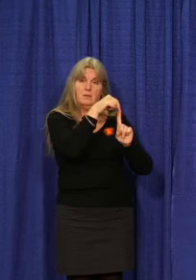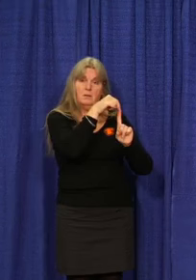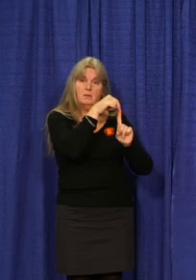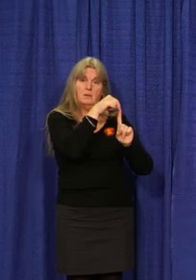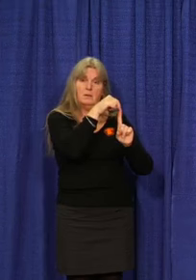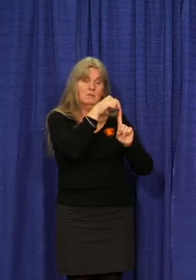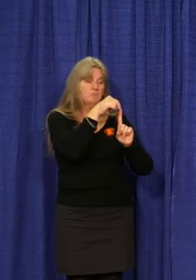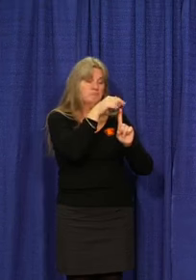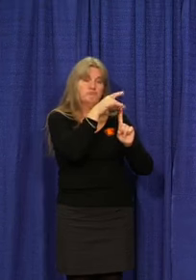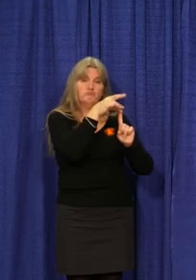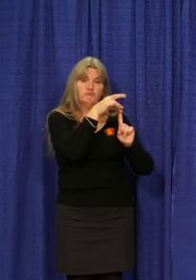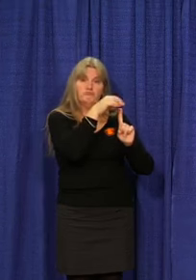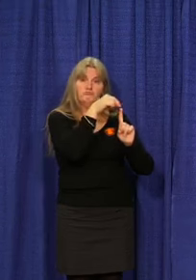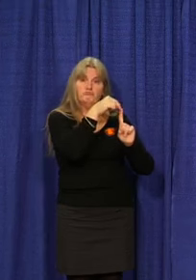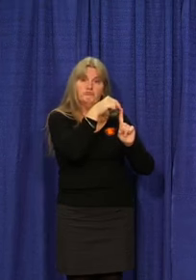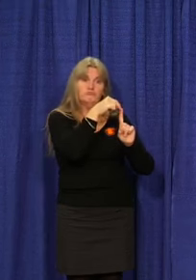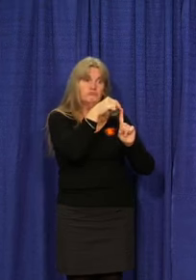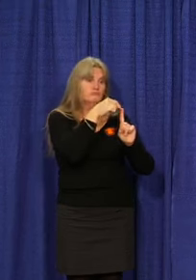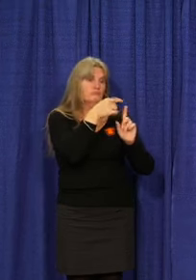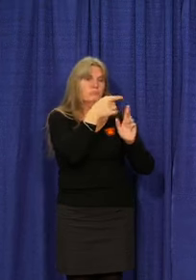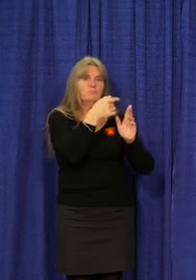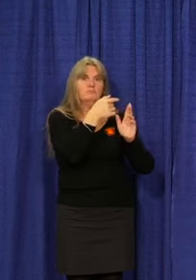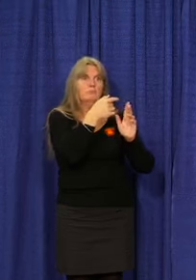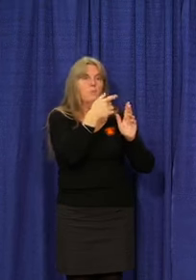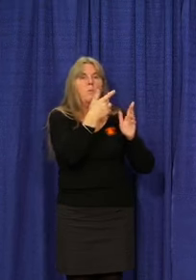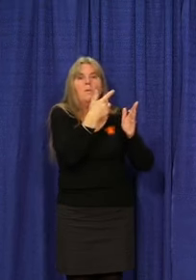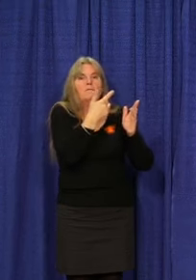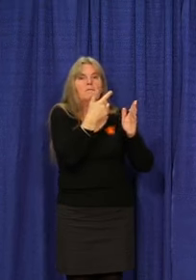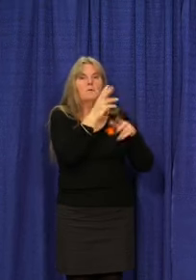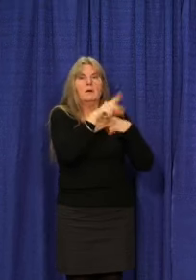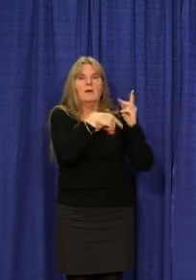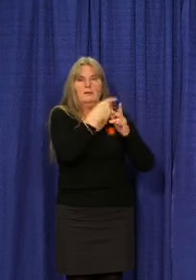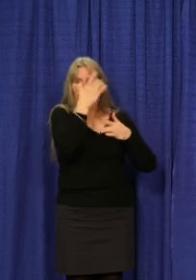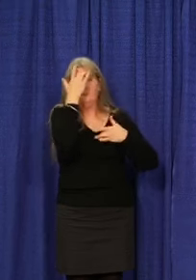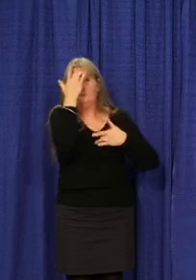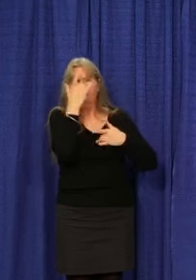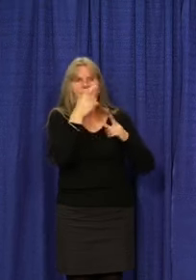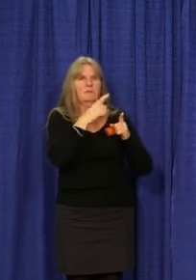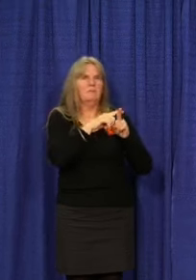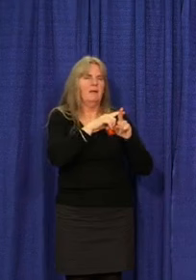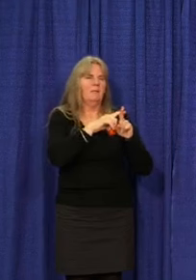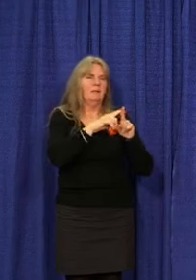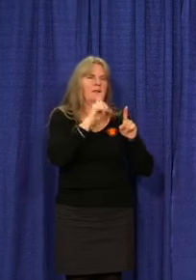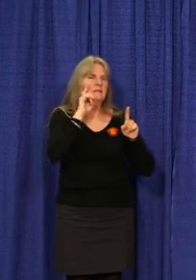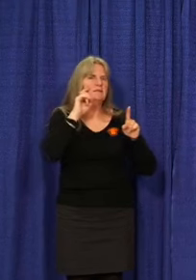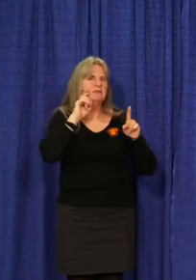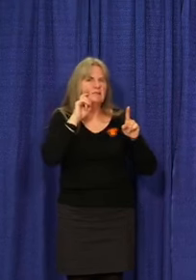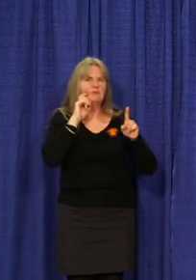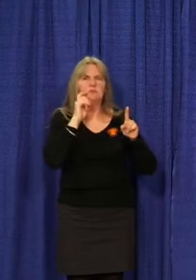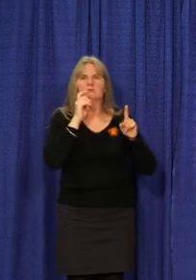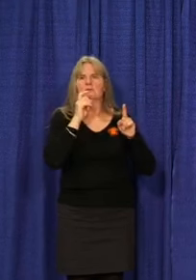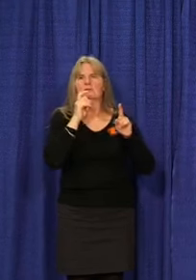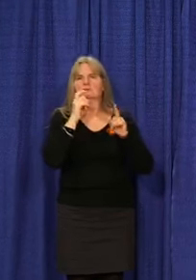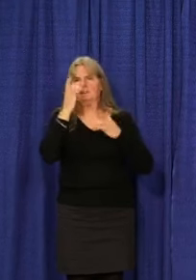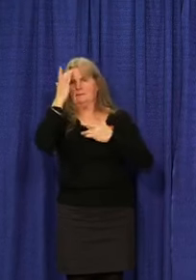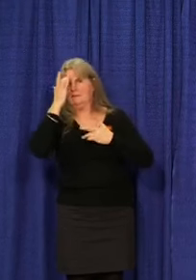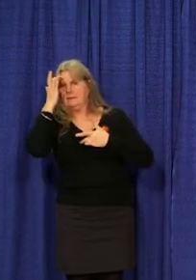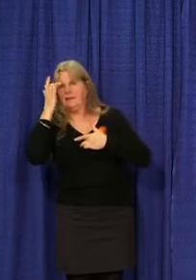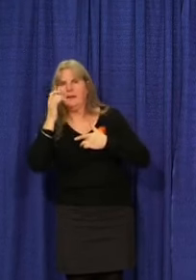sick with whatever disease it is, whether this is a sexually transmitted infection, or whether it's